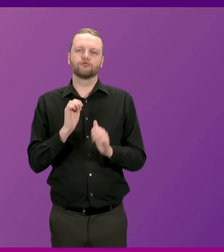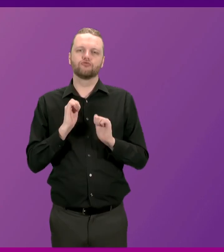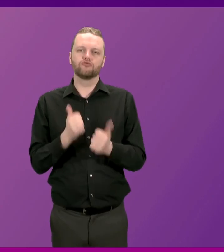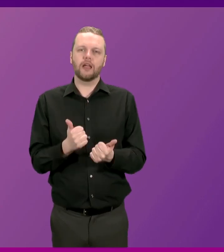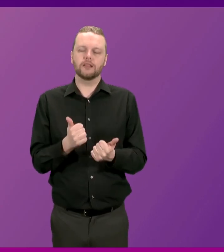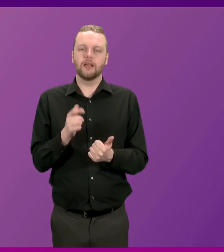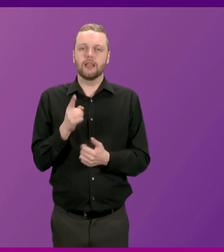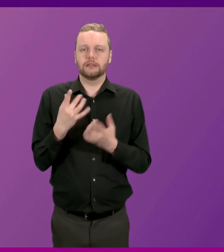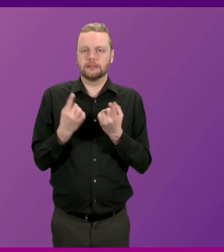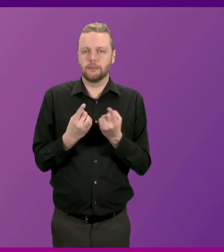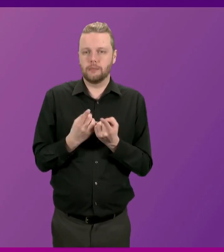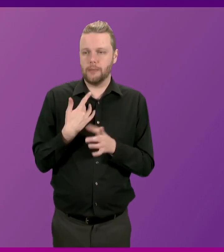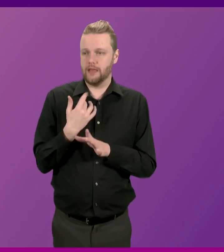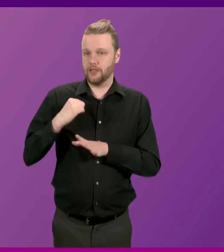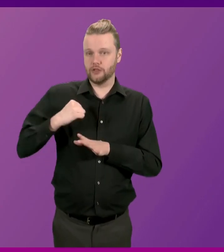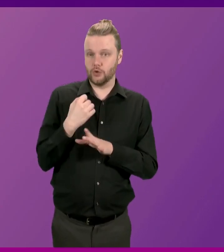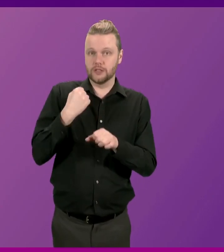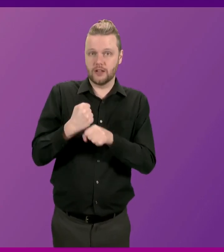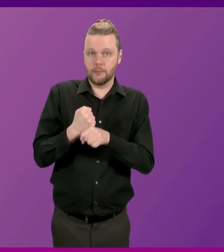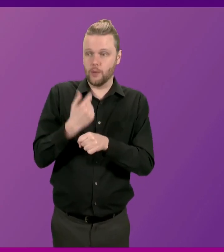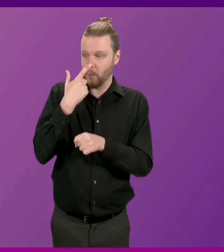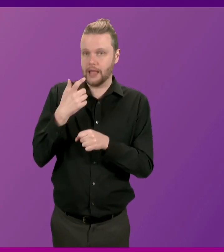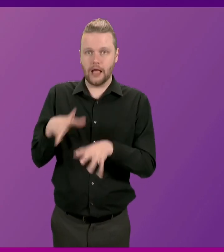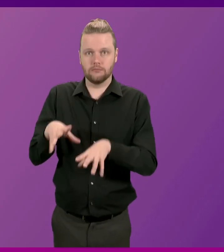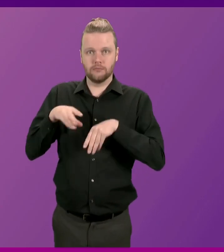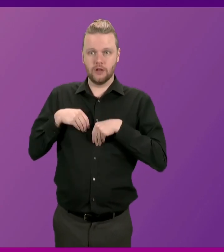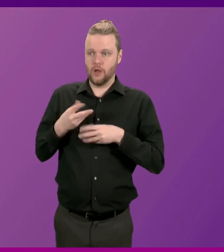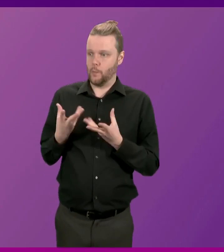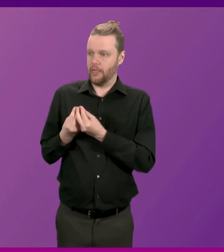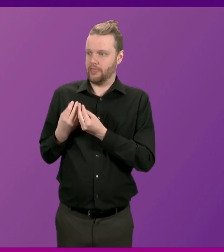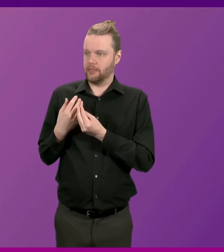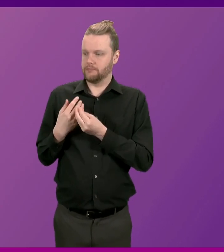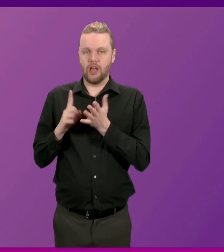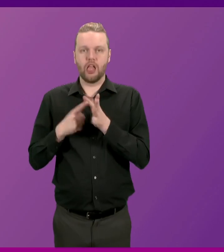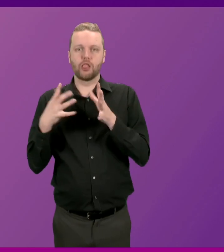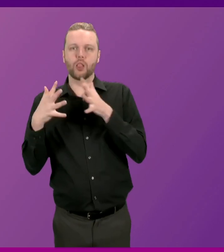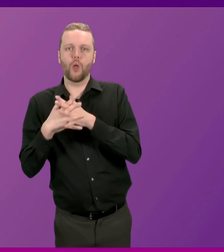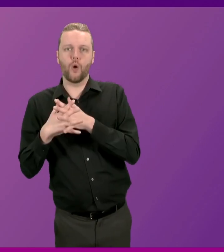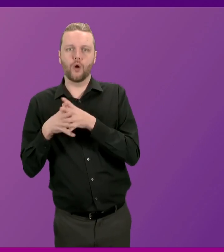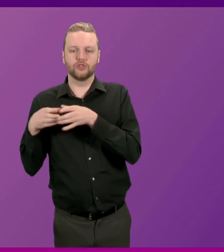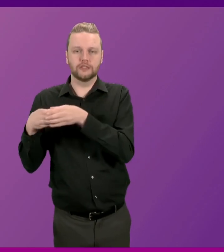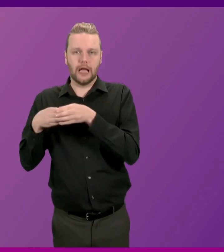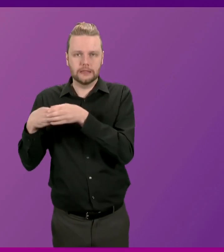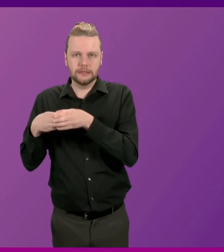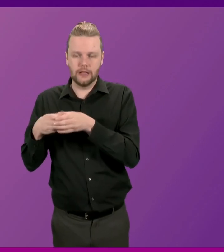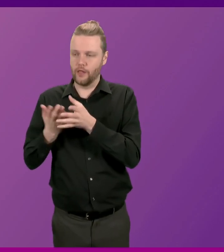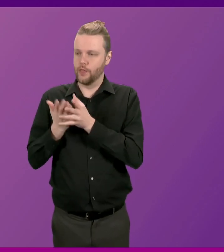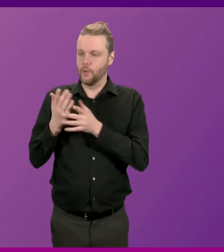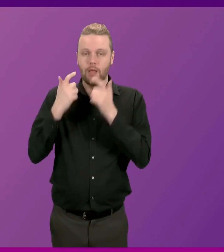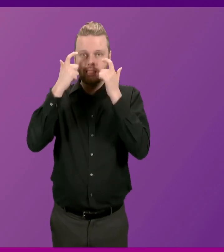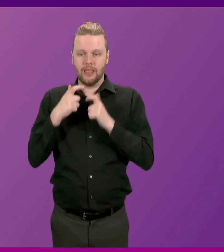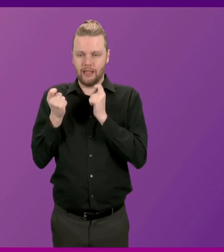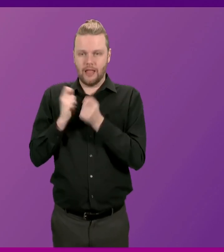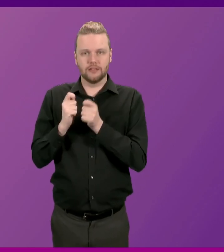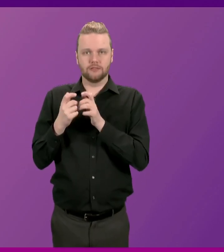something that, let's say, the Scottish Government can take up with the Law Society as part of legal aid reform and create